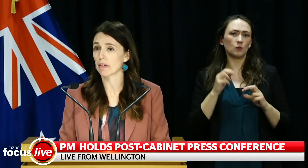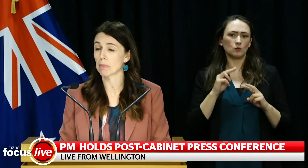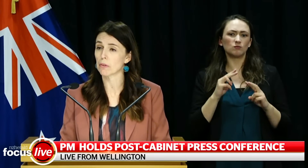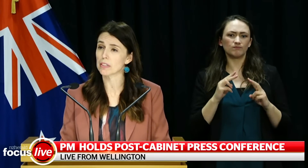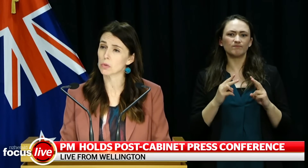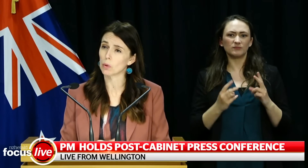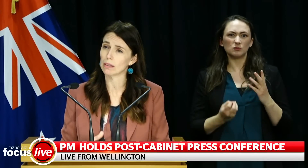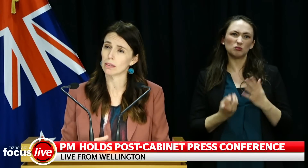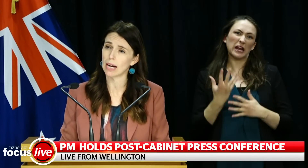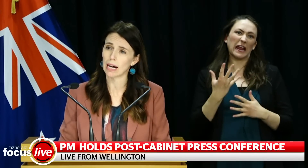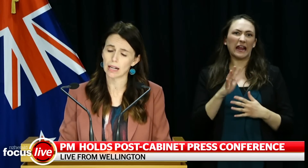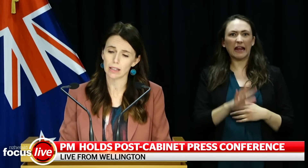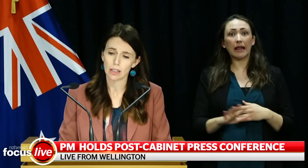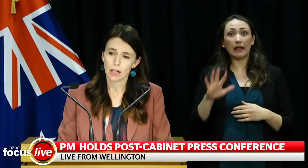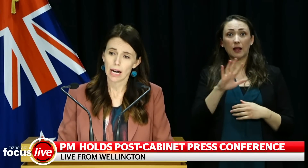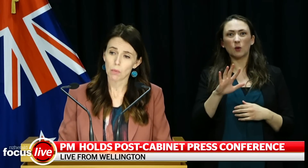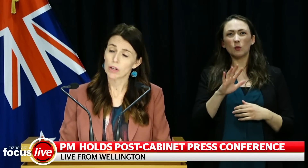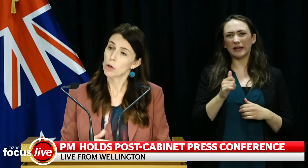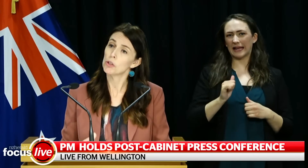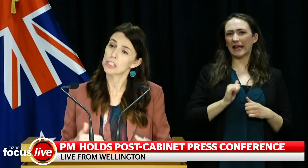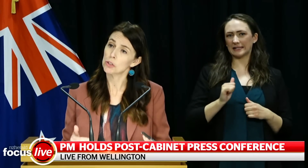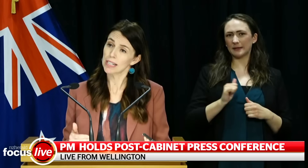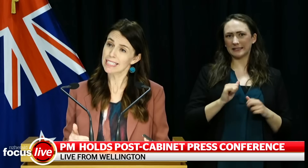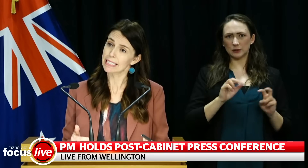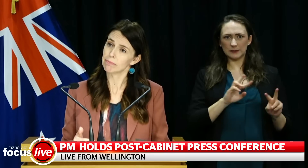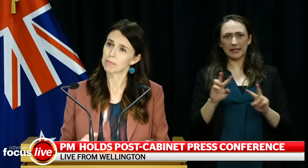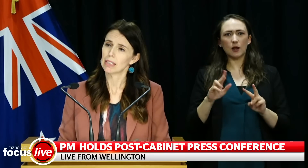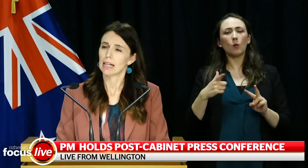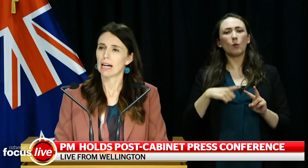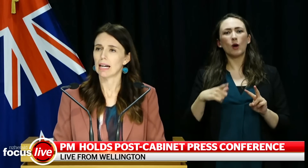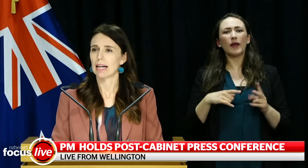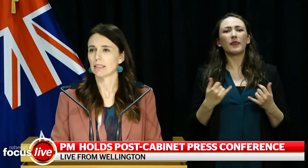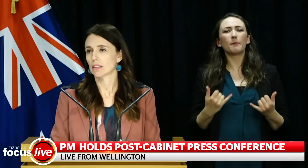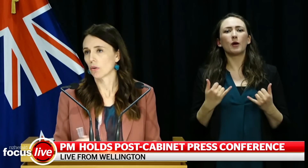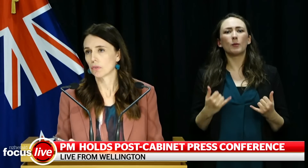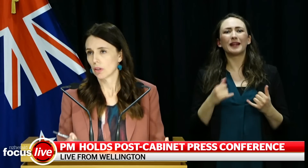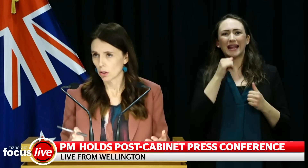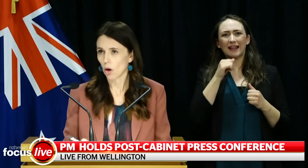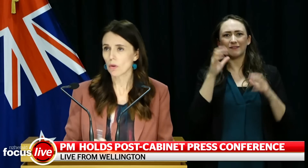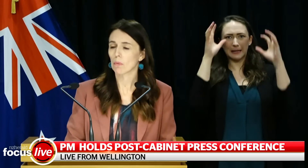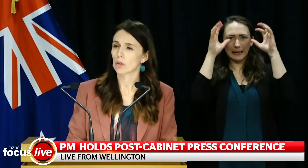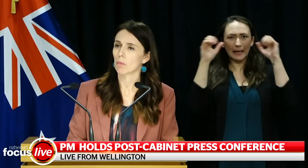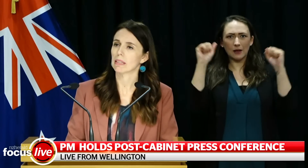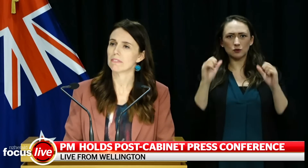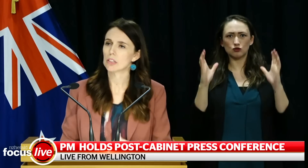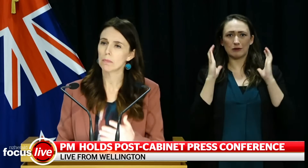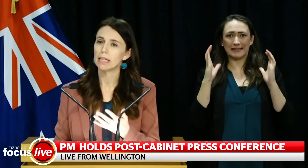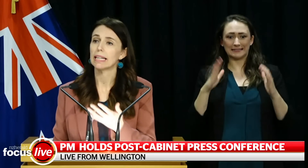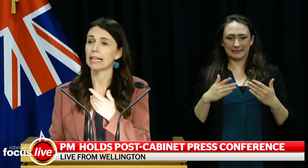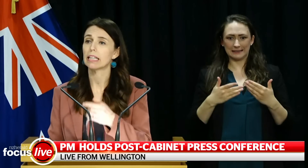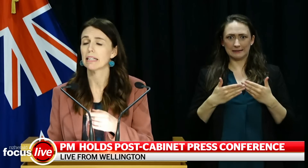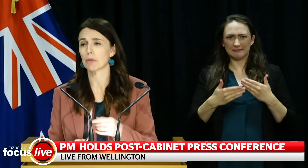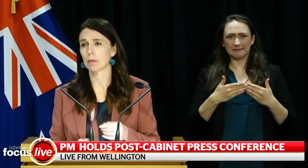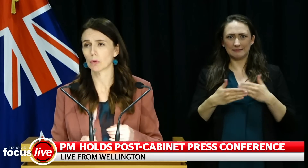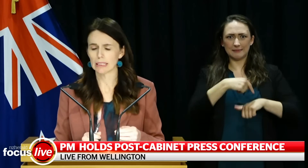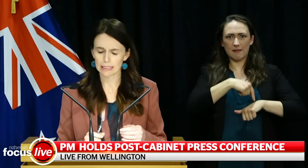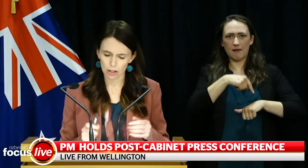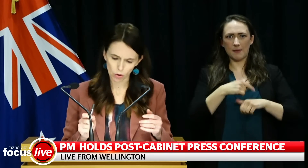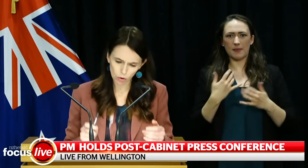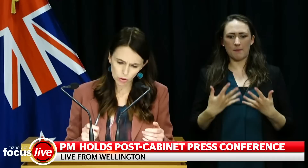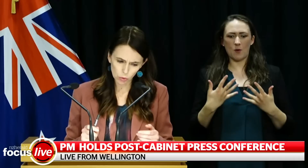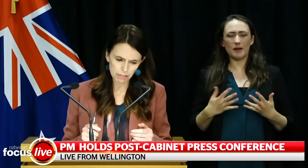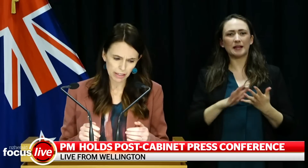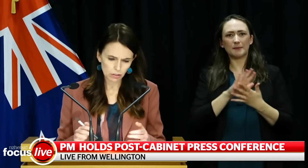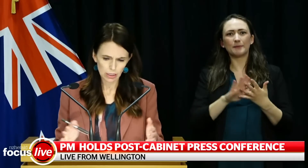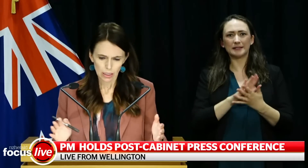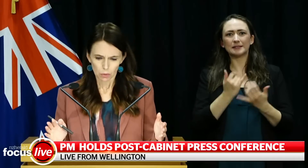manifestations of Bovis when herd is stressed. And so, no, I would not believe so. But again, he could give you a bit more detail.